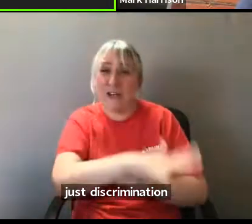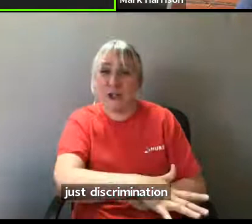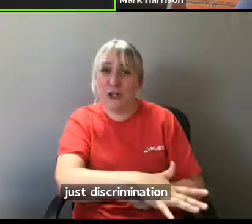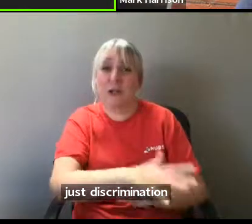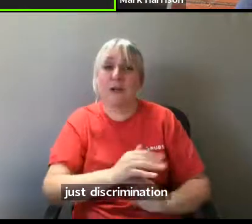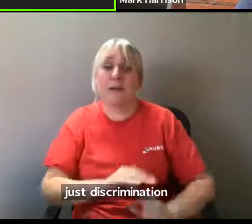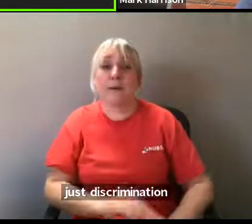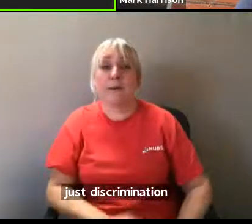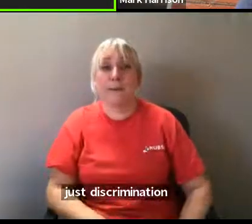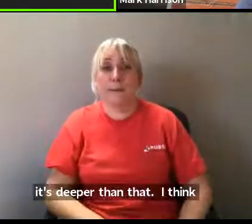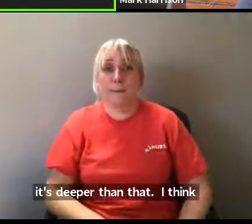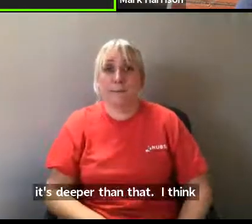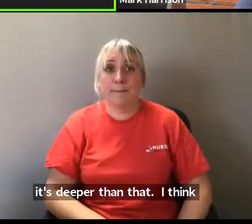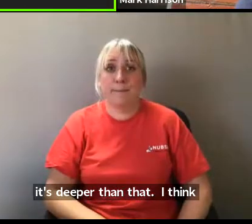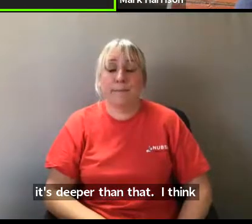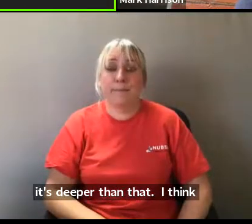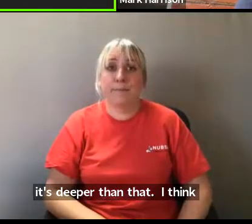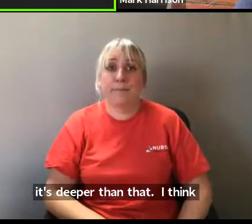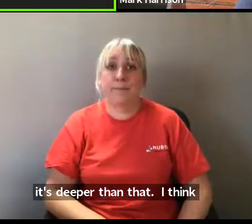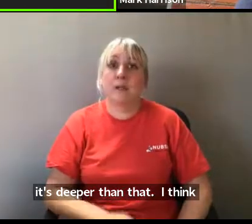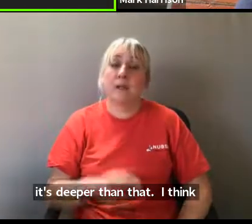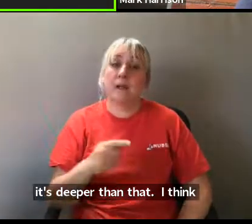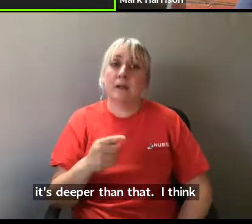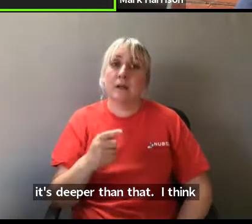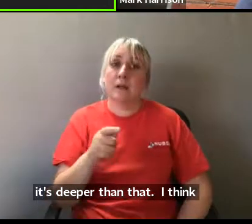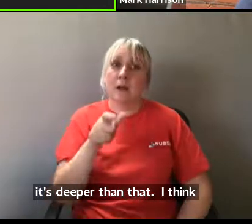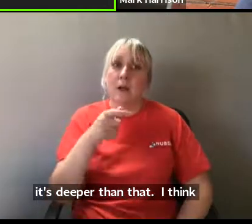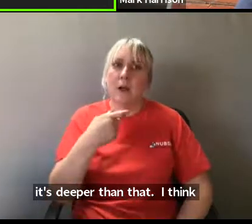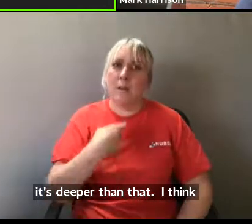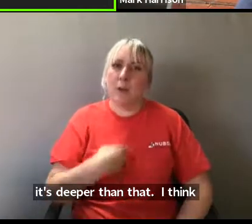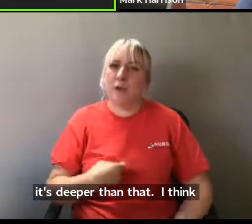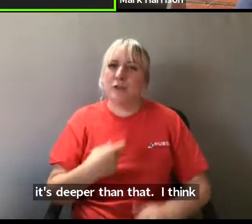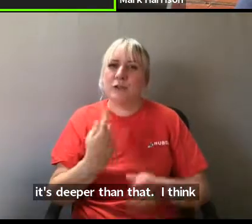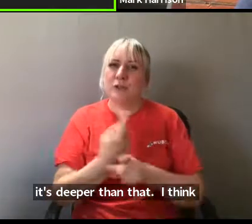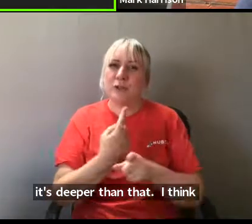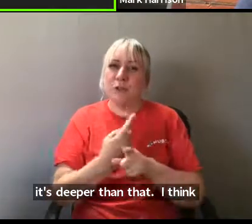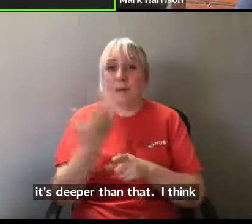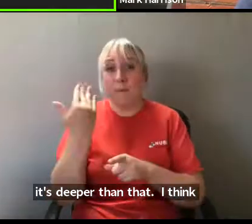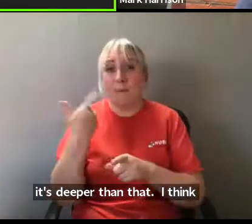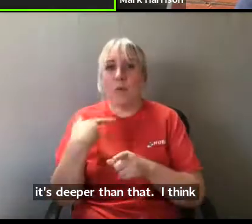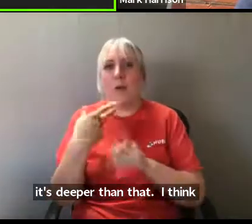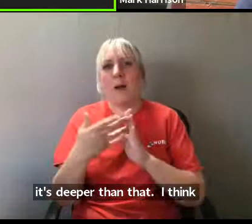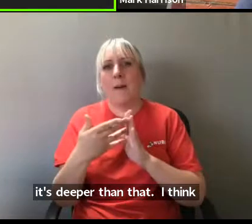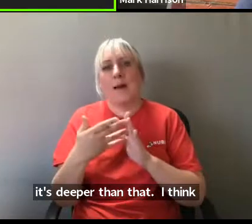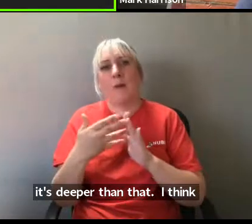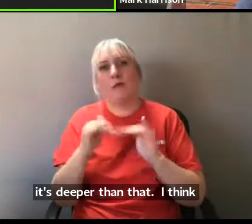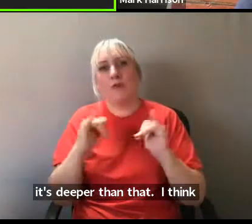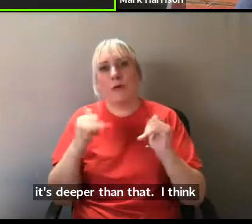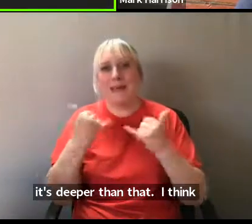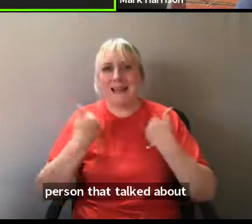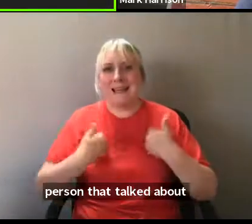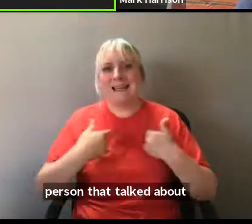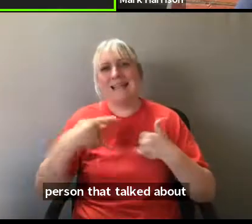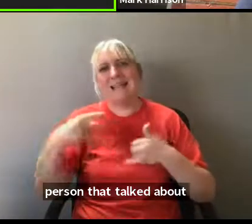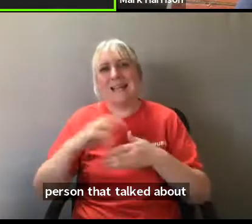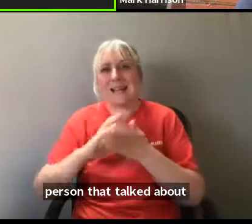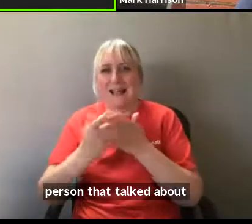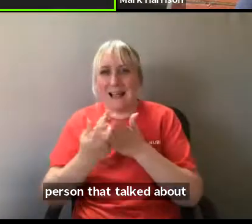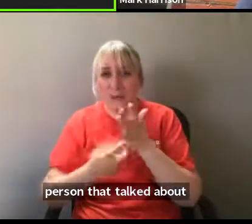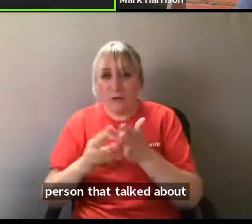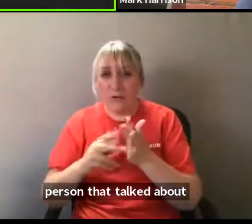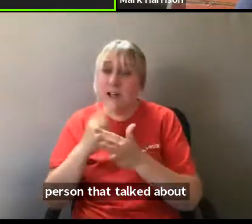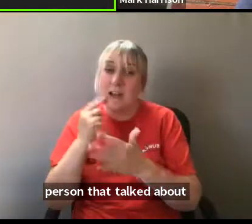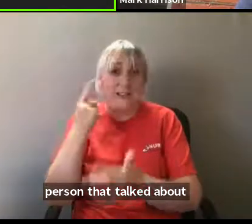person that talked about chronic illness was right. If we limit